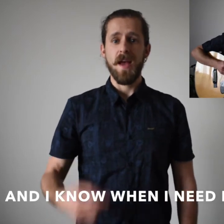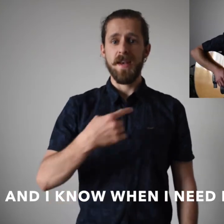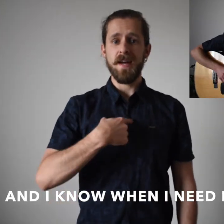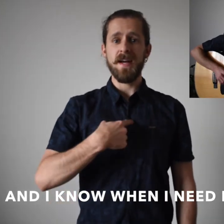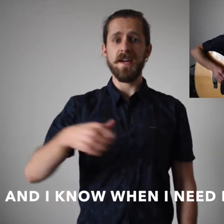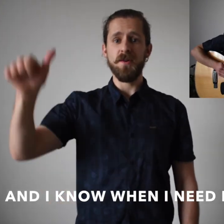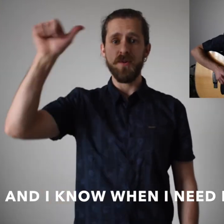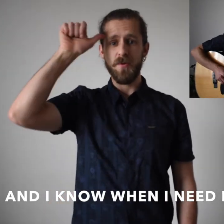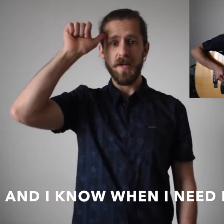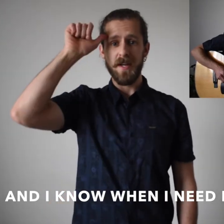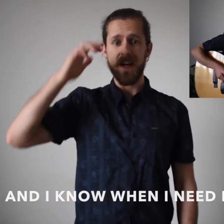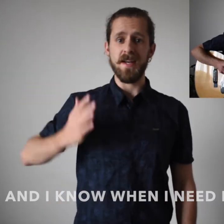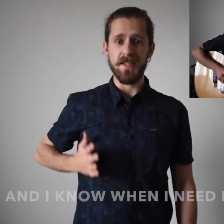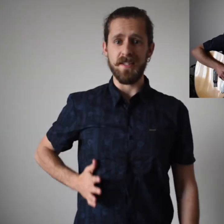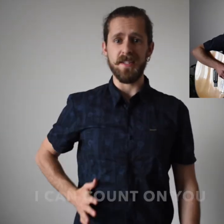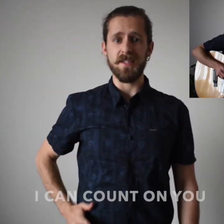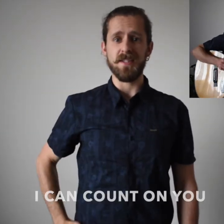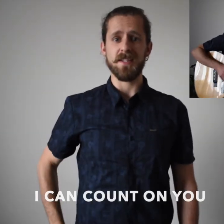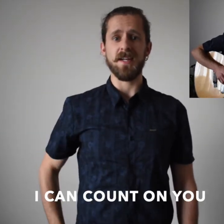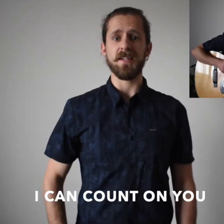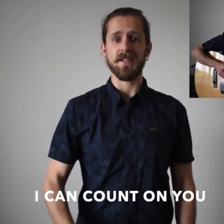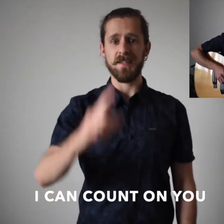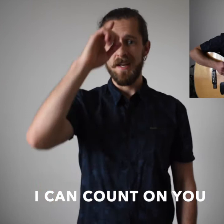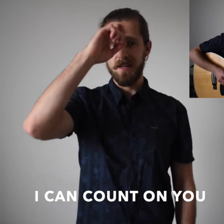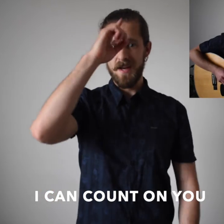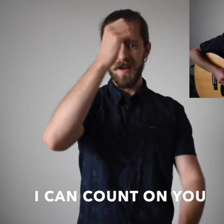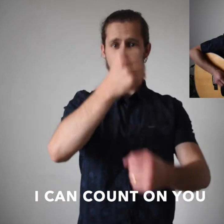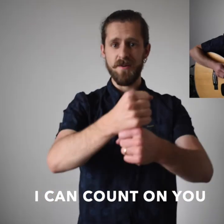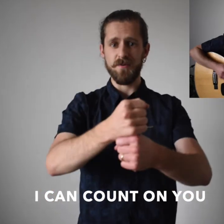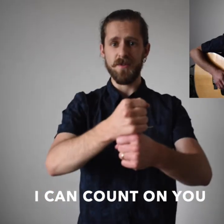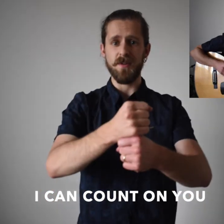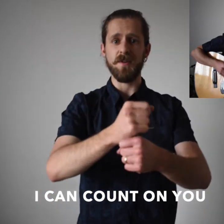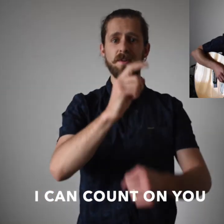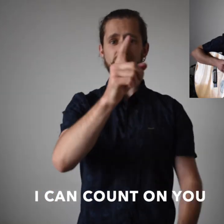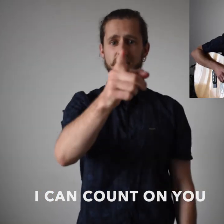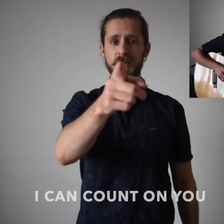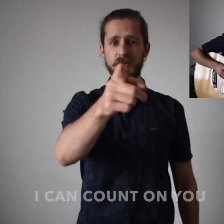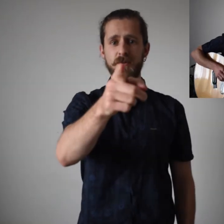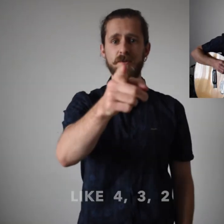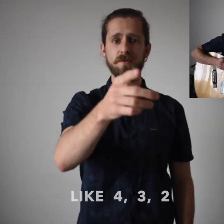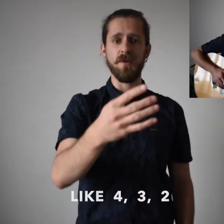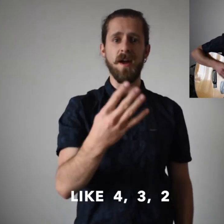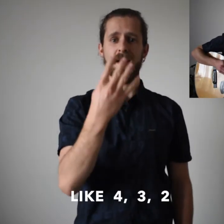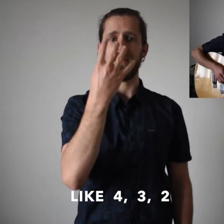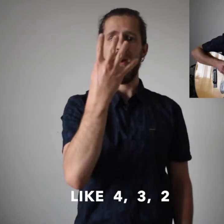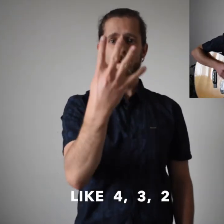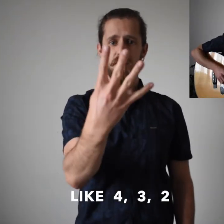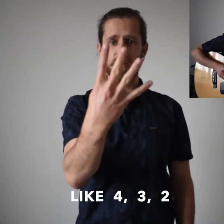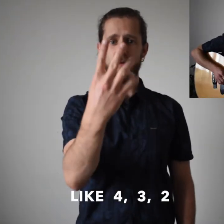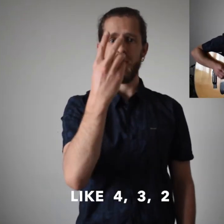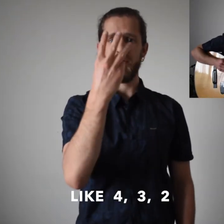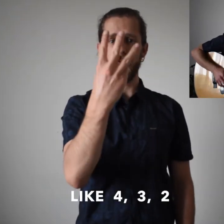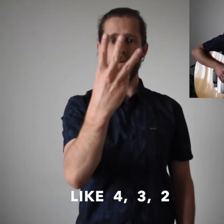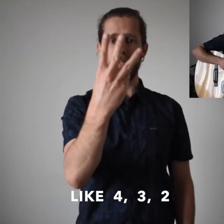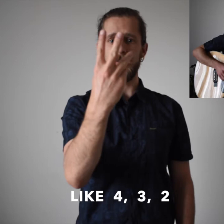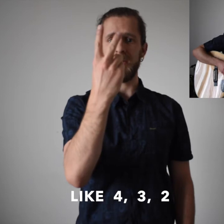And I know when I need it I can count on you, like